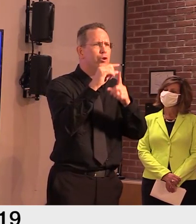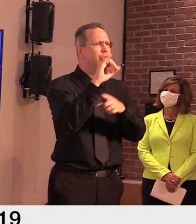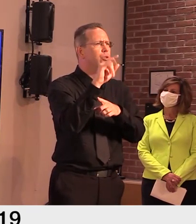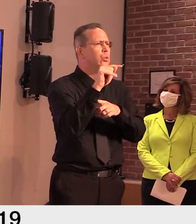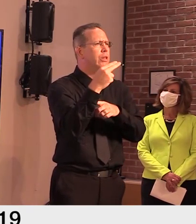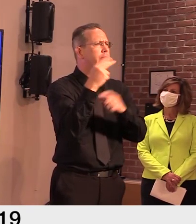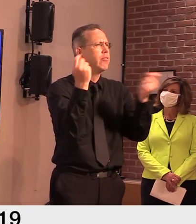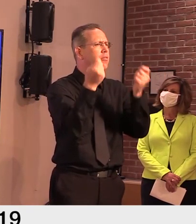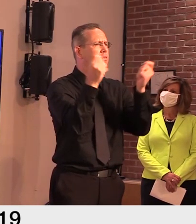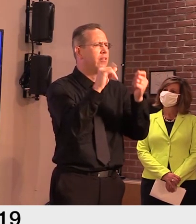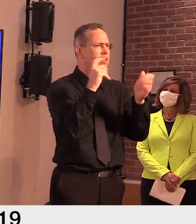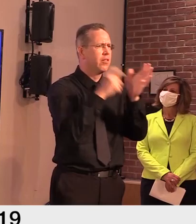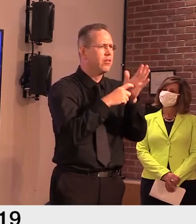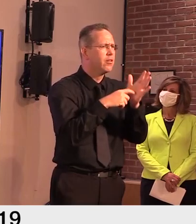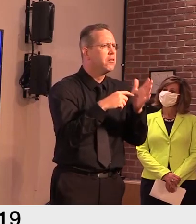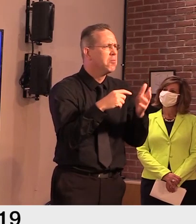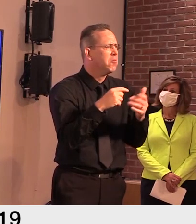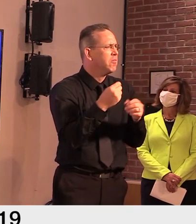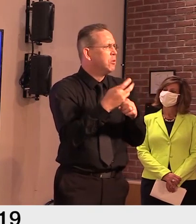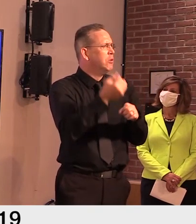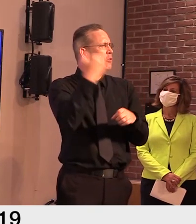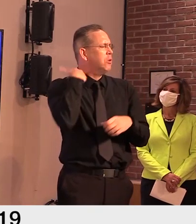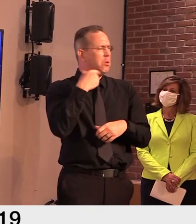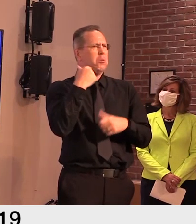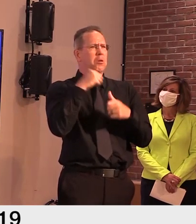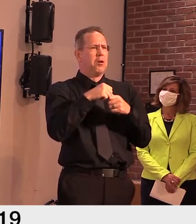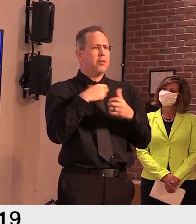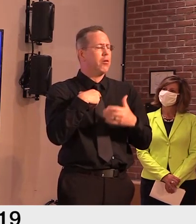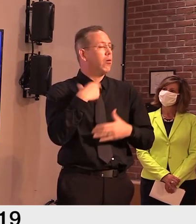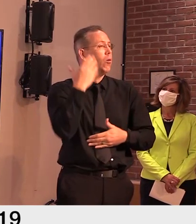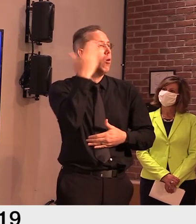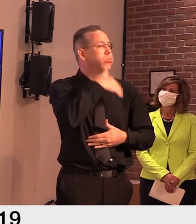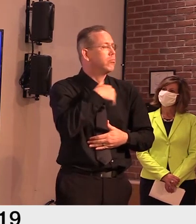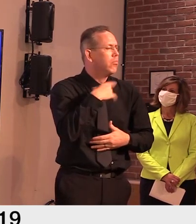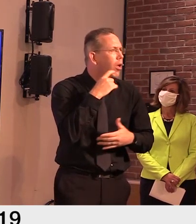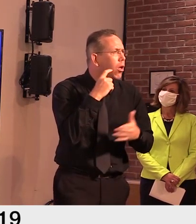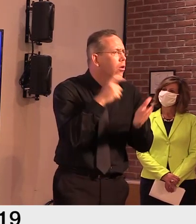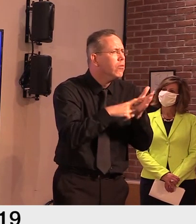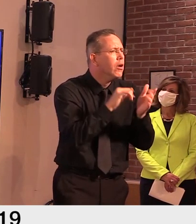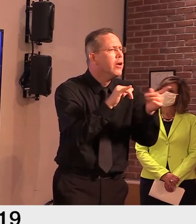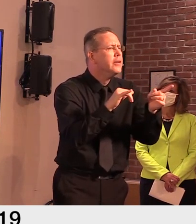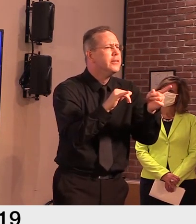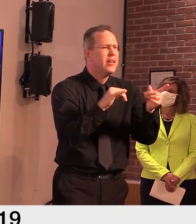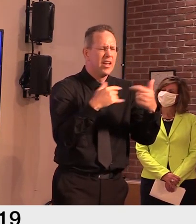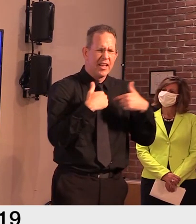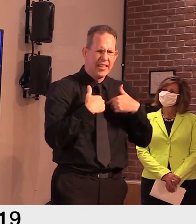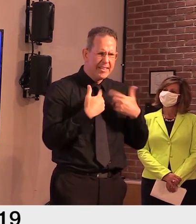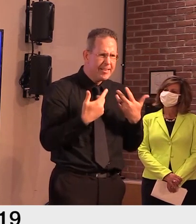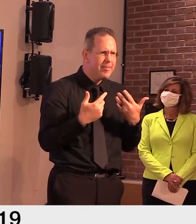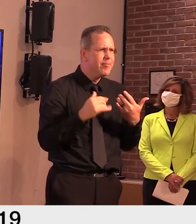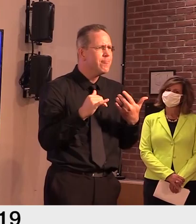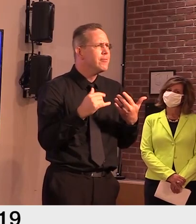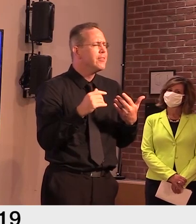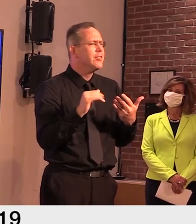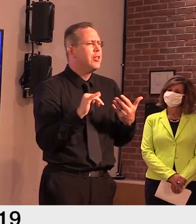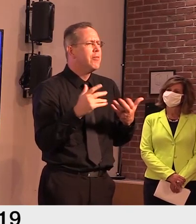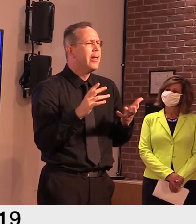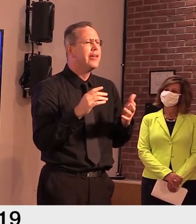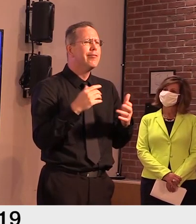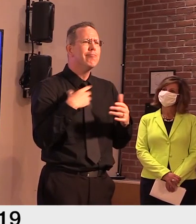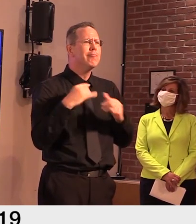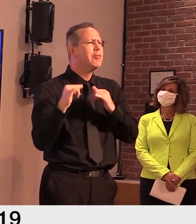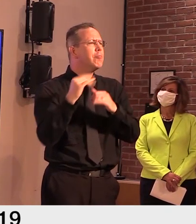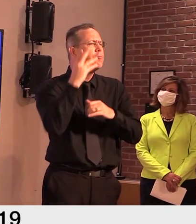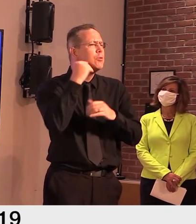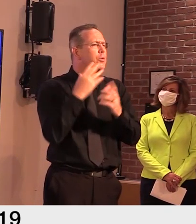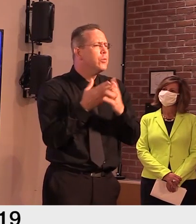All right, here it is. I'm 31 years old, and the first time I heard about Juneteenth was